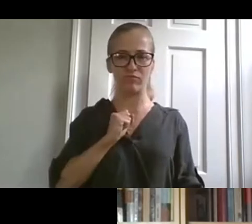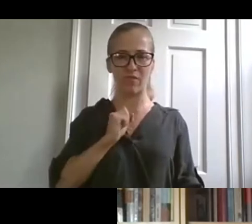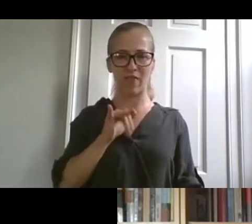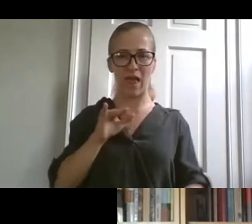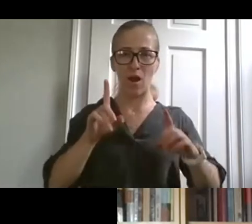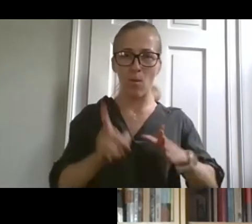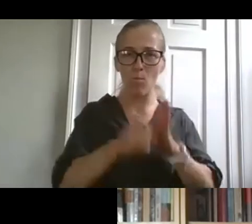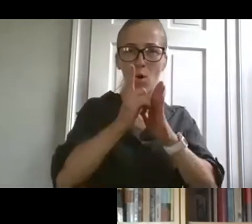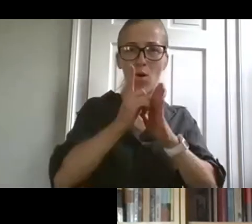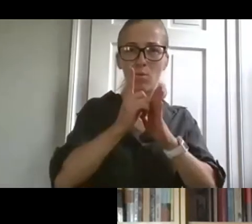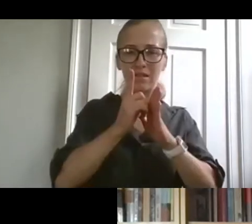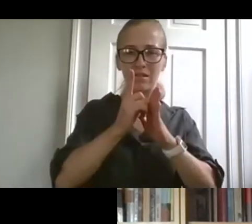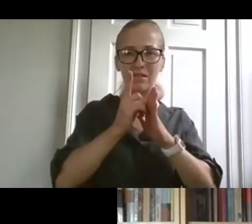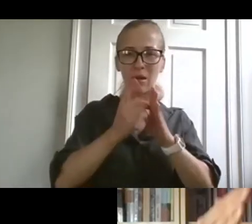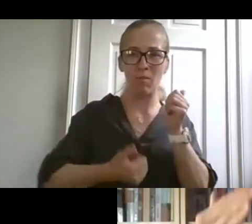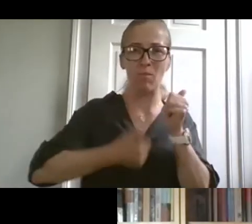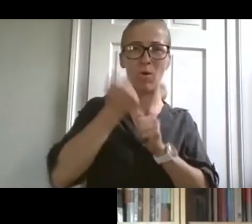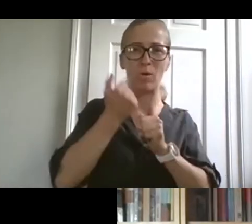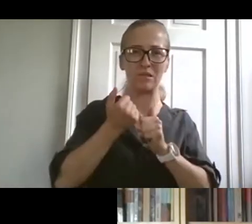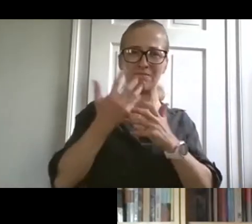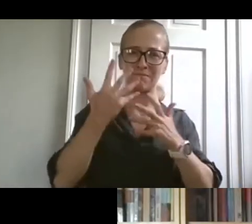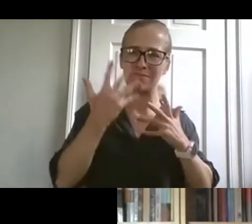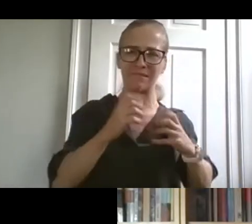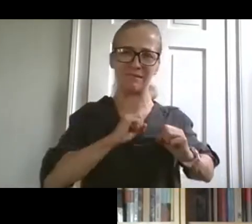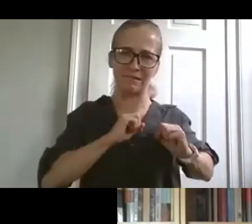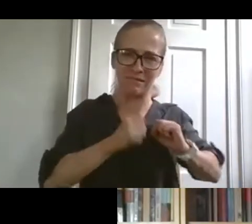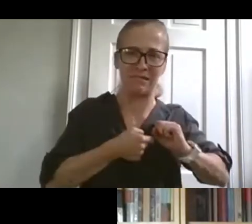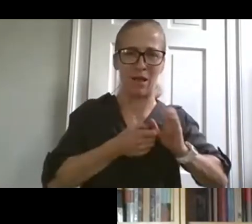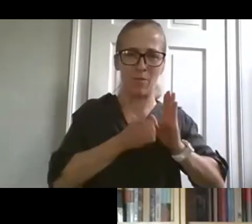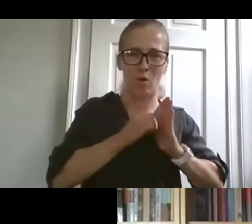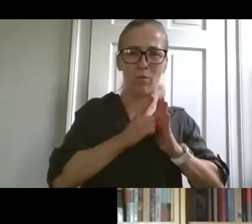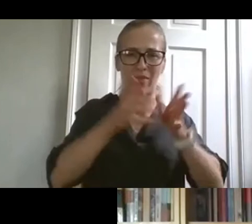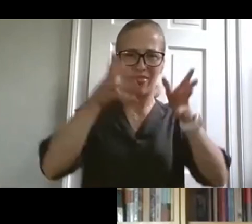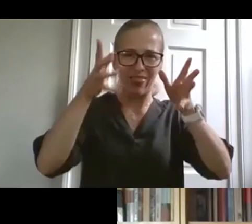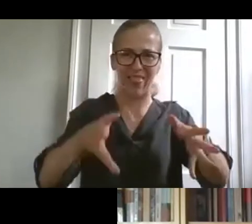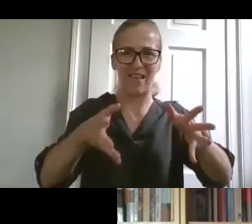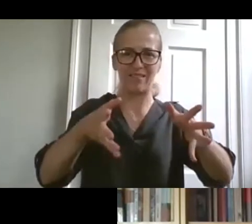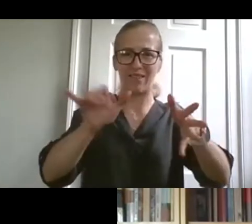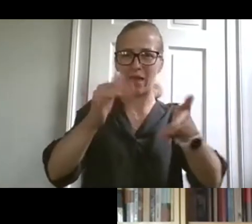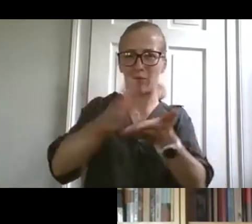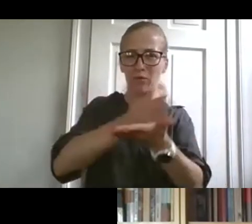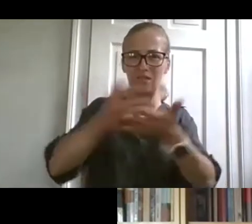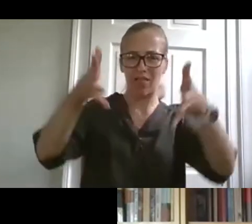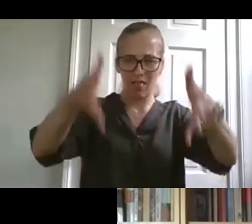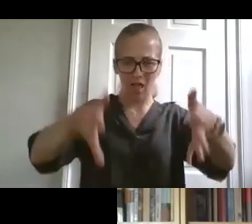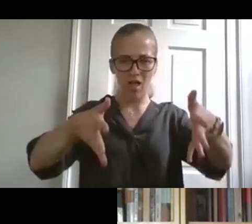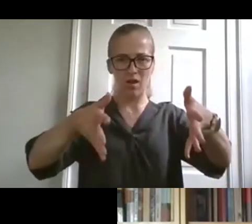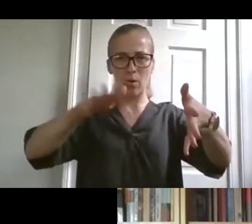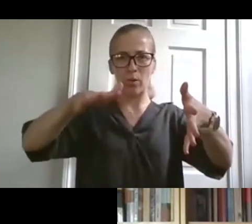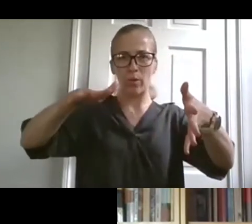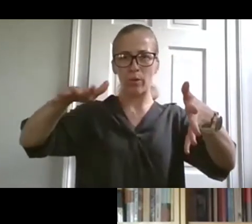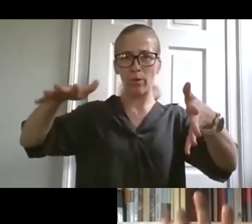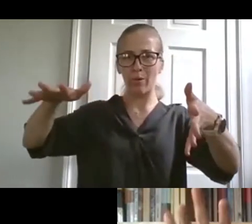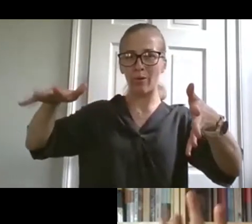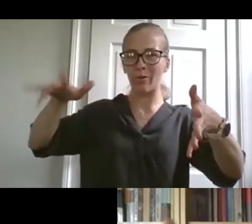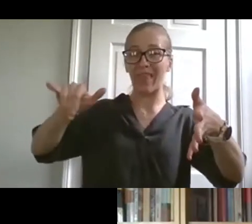up to its sort of like most devastating point and then just letting it ring almost like a note on a piano. It felt like there was something kind of musical, how you would play